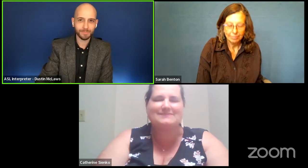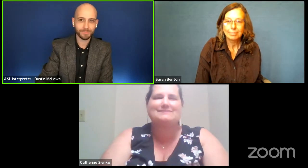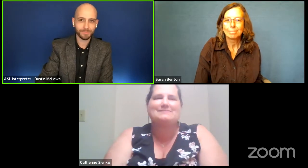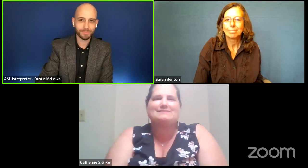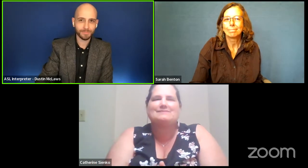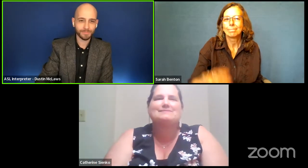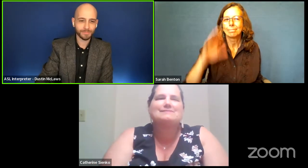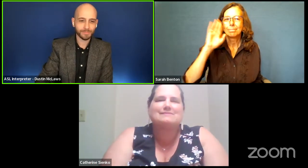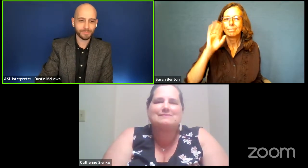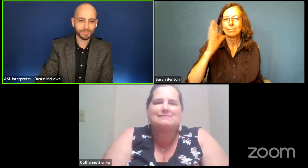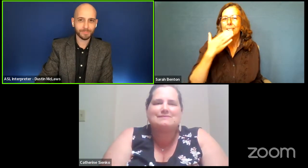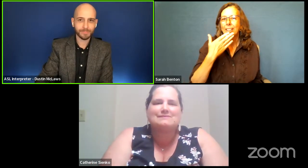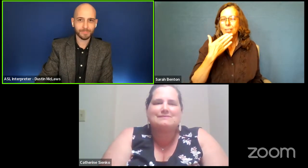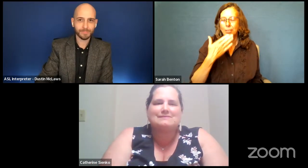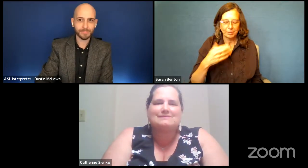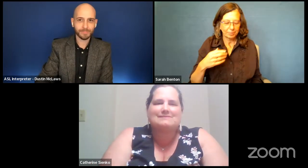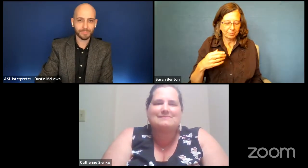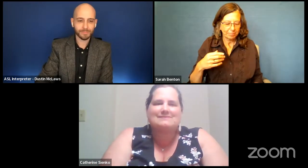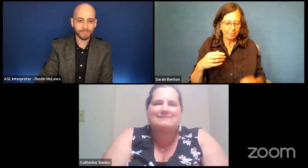Benton?